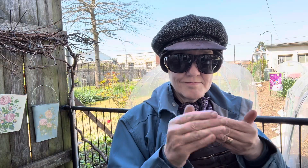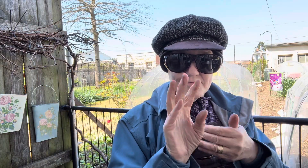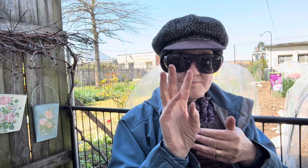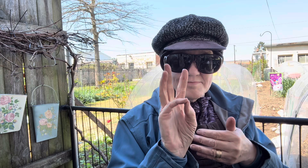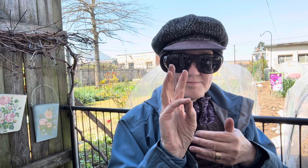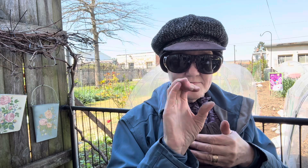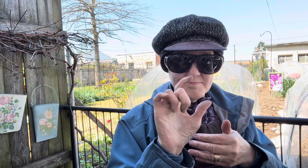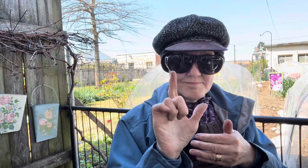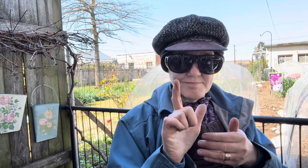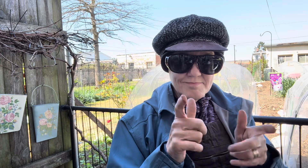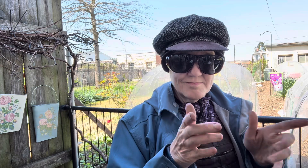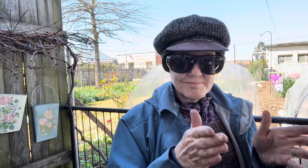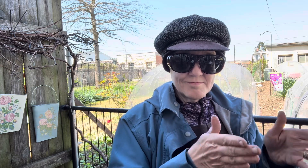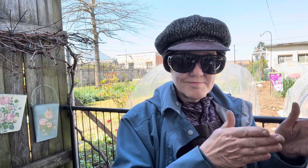and then I put the 6 cells,